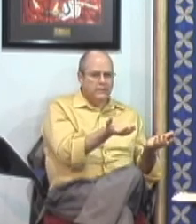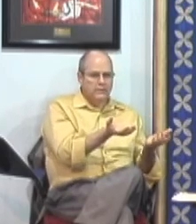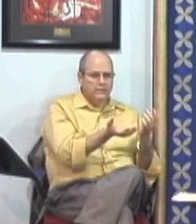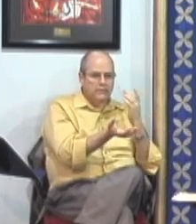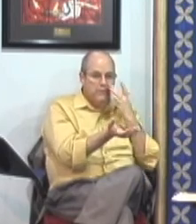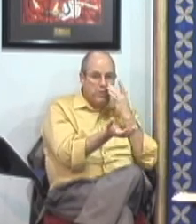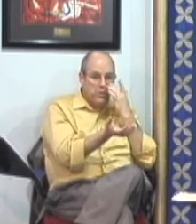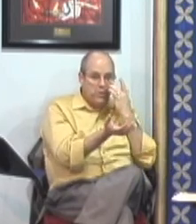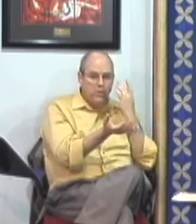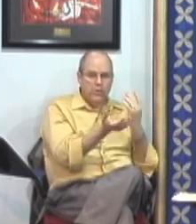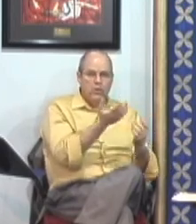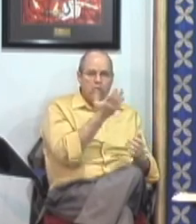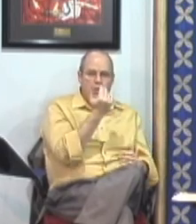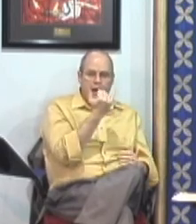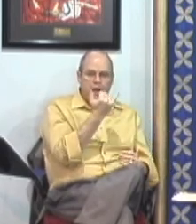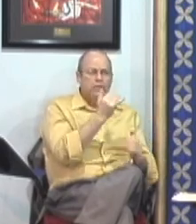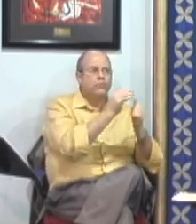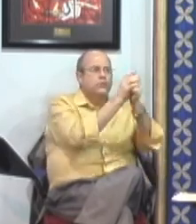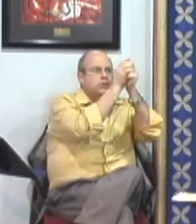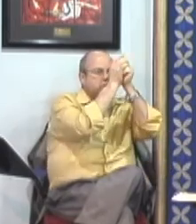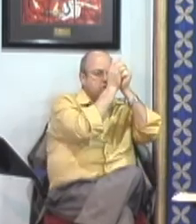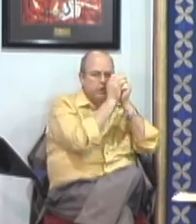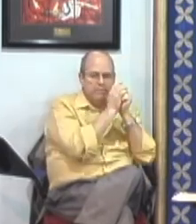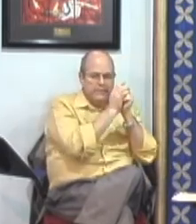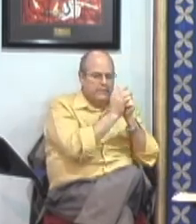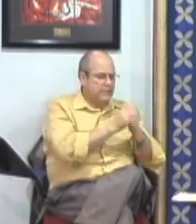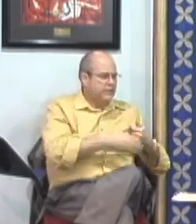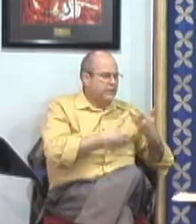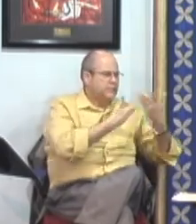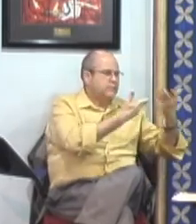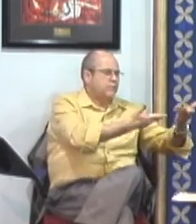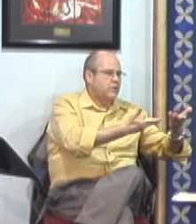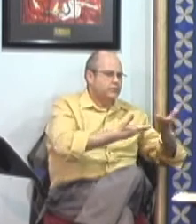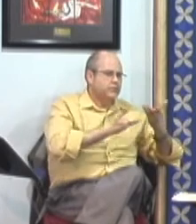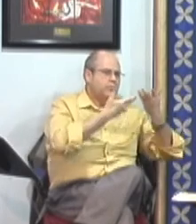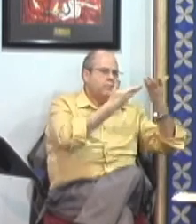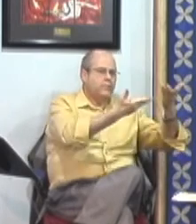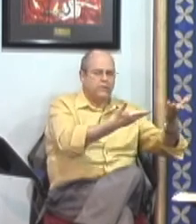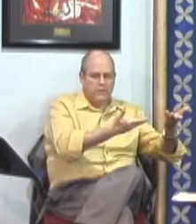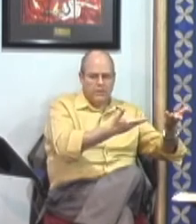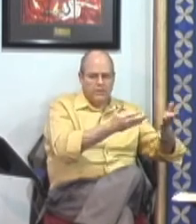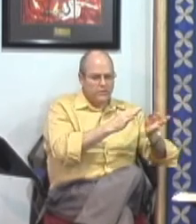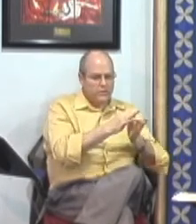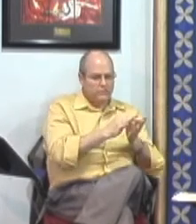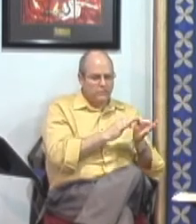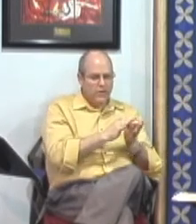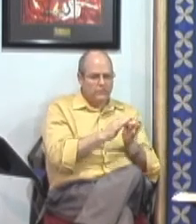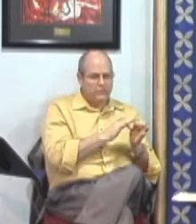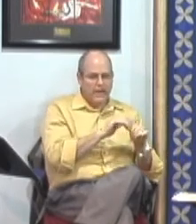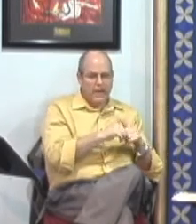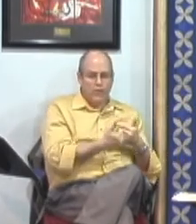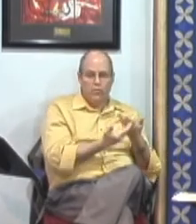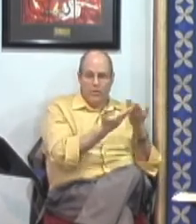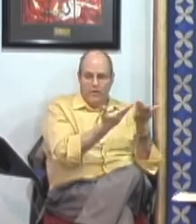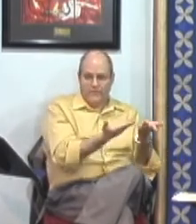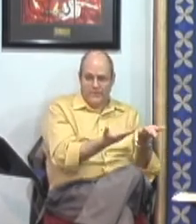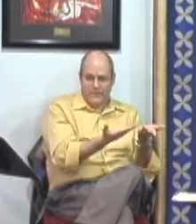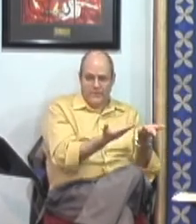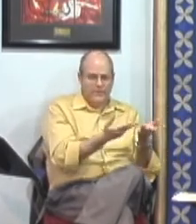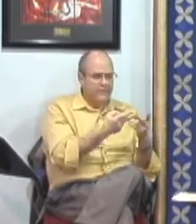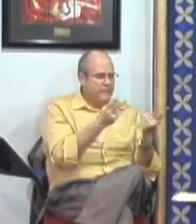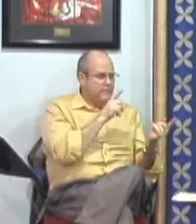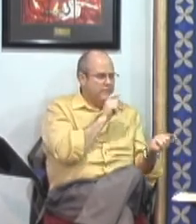are offered for? Worship. Yes, they are worship. And the instructions on how to offer those offerings are